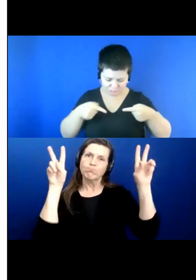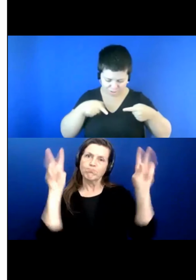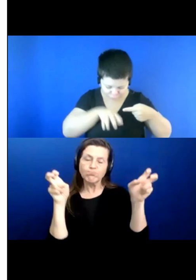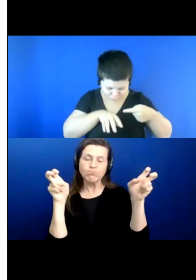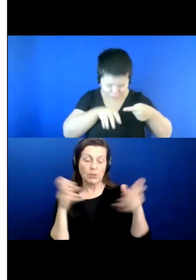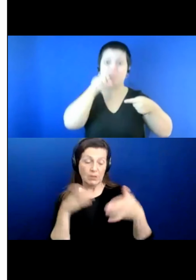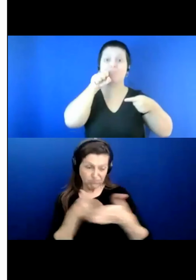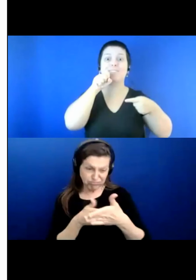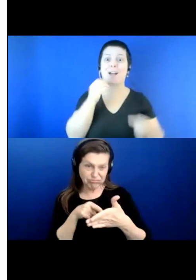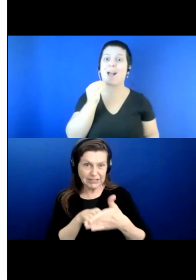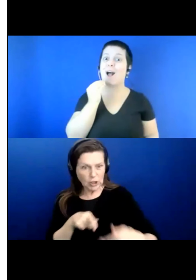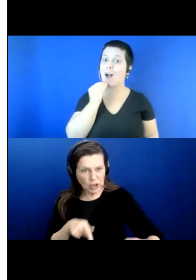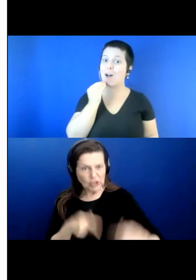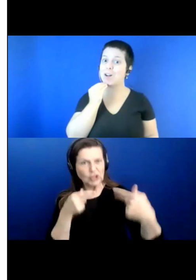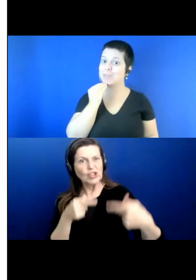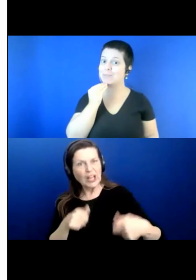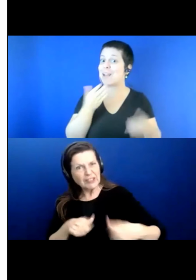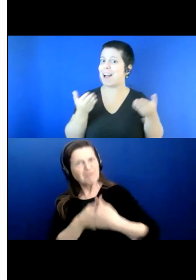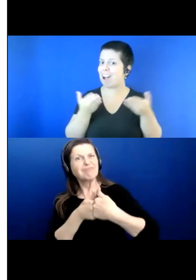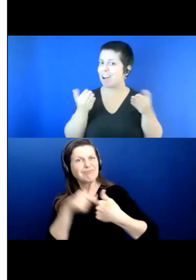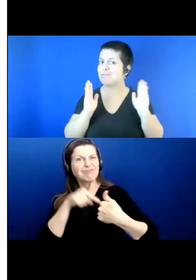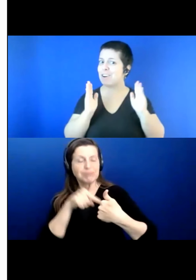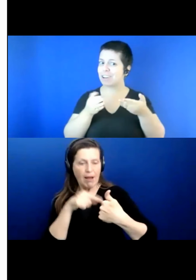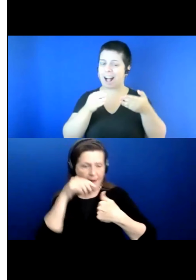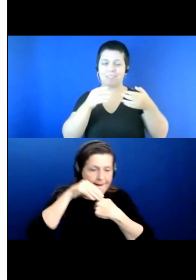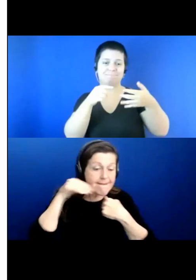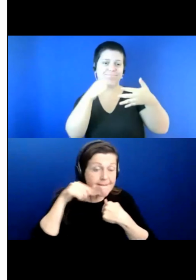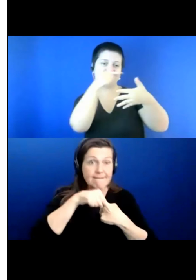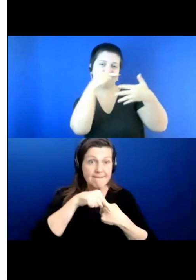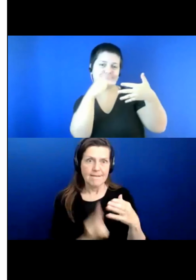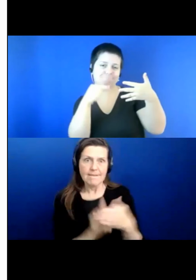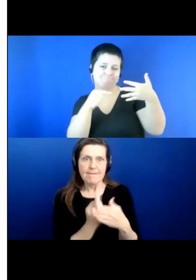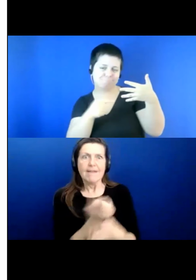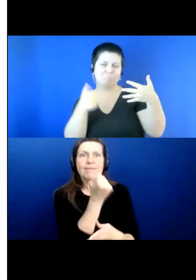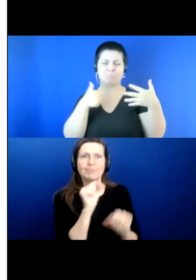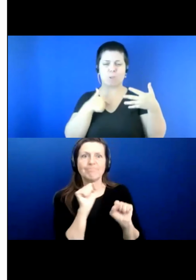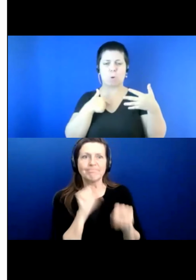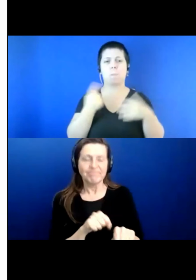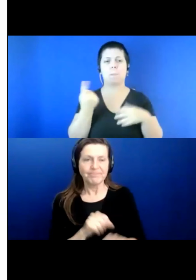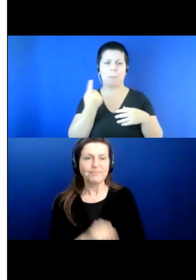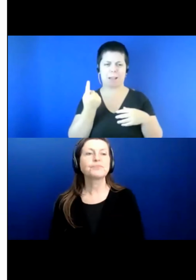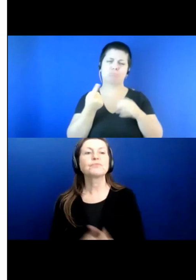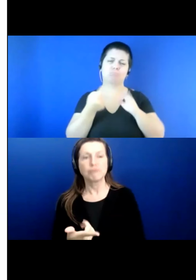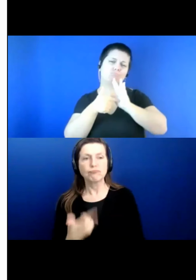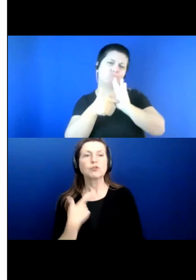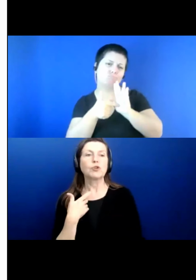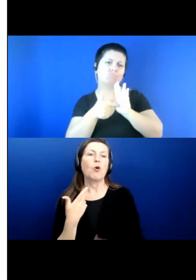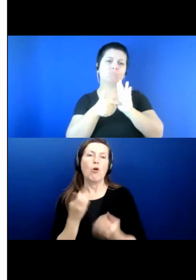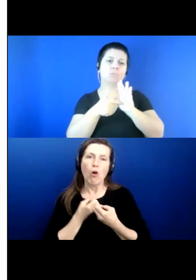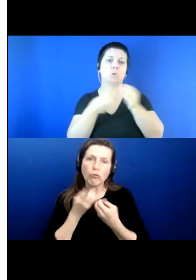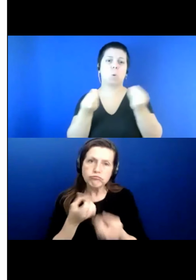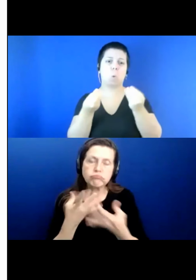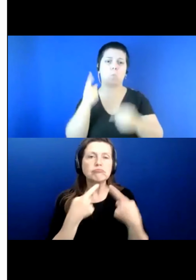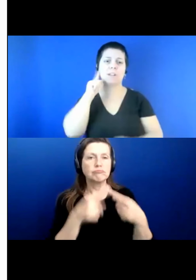I will focus on a few items. After a short introduction of Deafblind International, I will share some